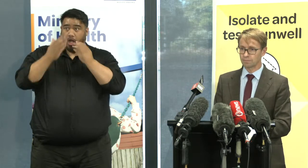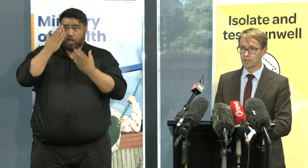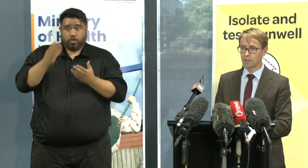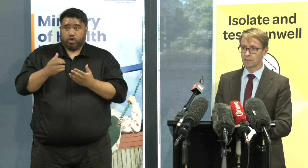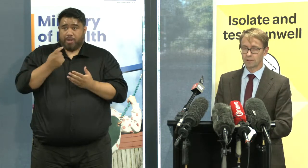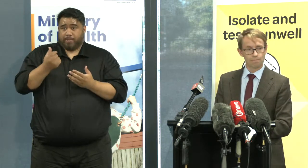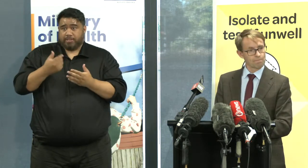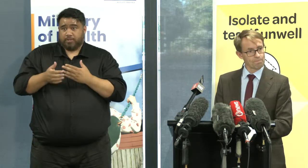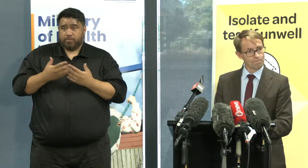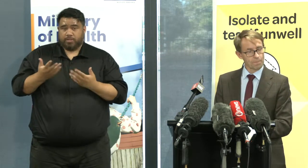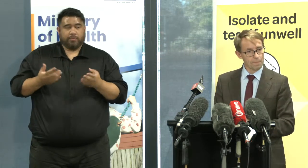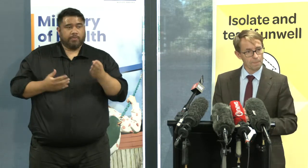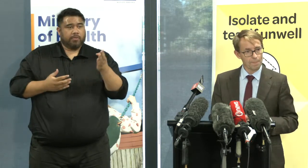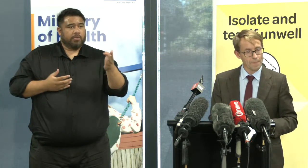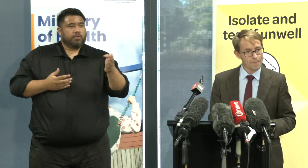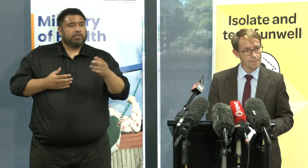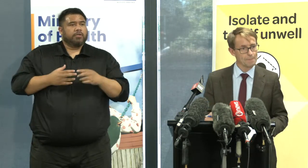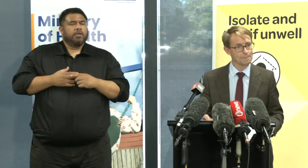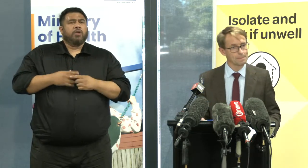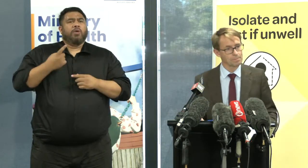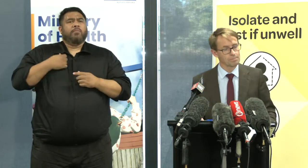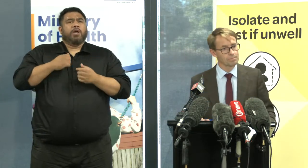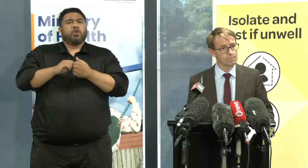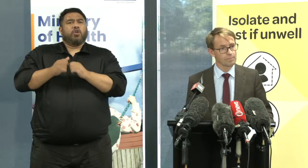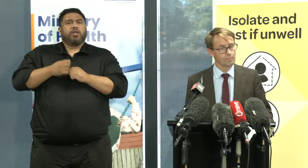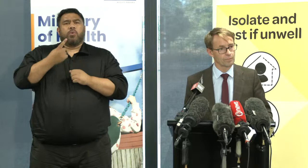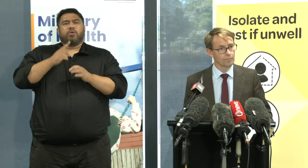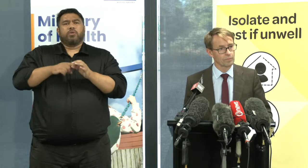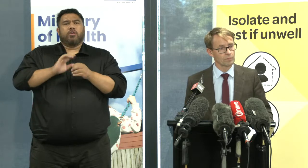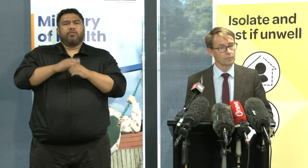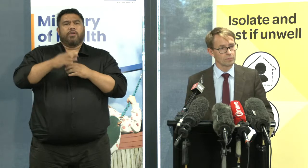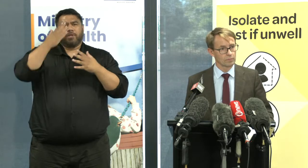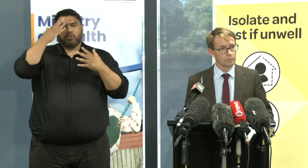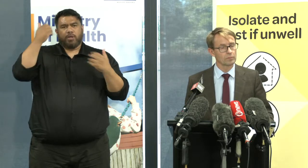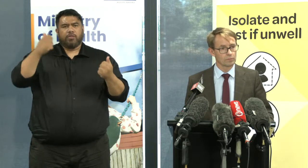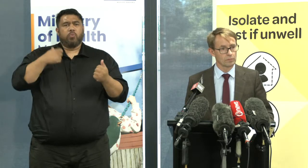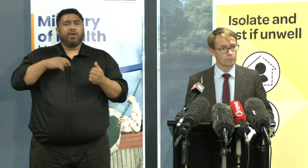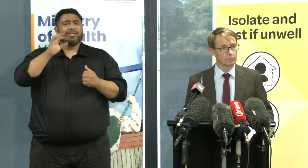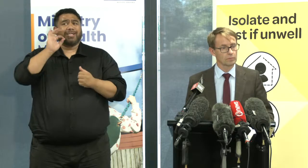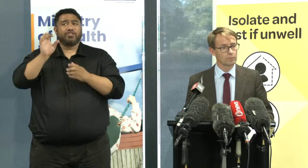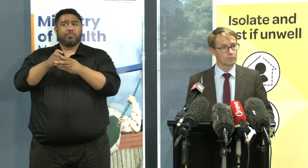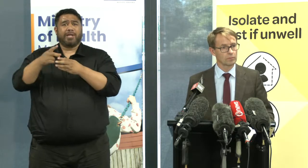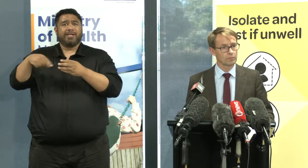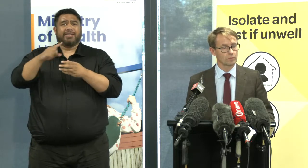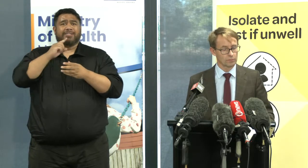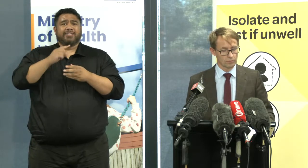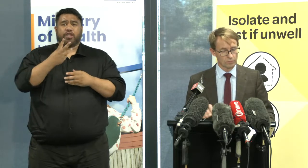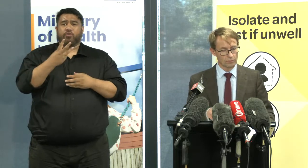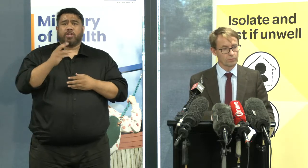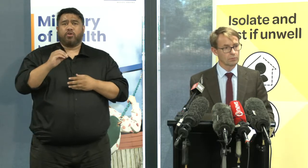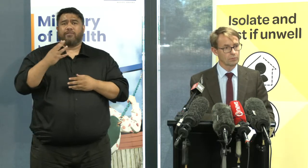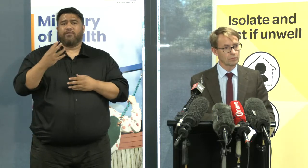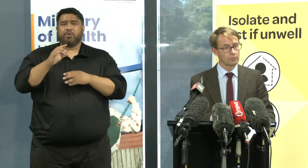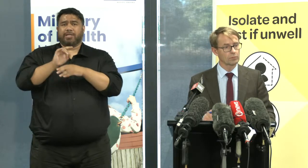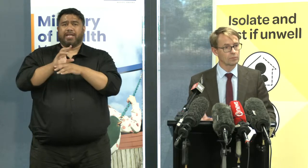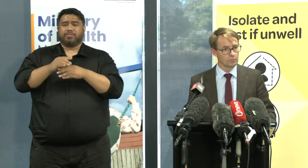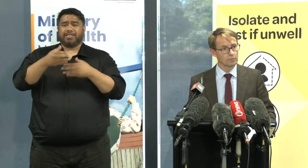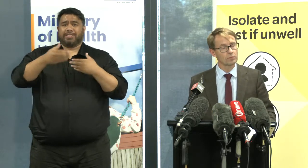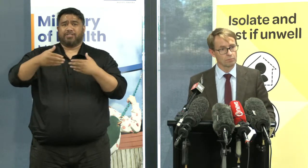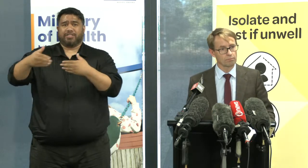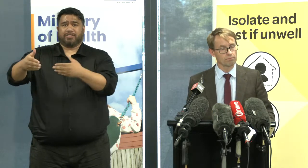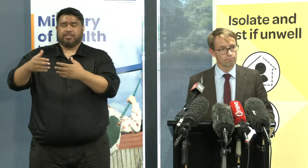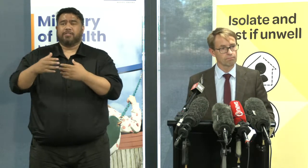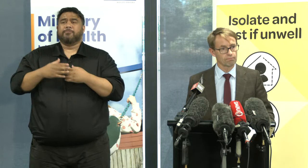is. I've got a question from a colleague about mental health. The National Party is saying that 304 counselling sessions have been delivered